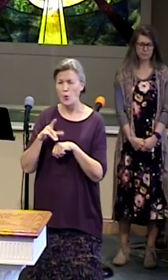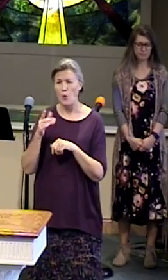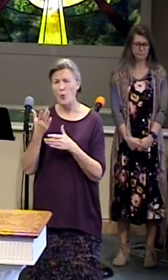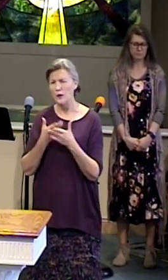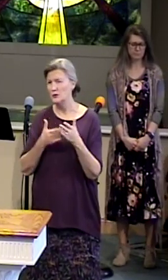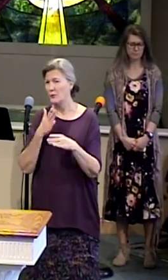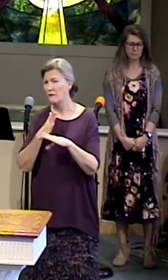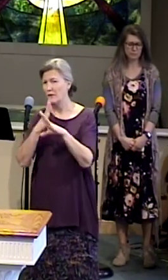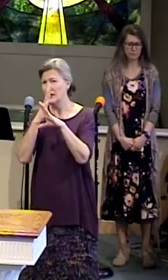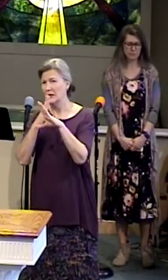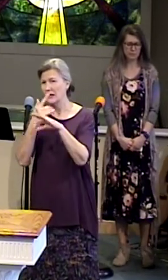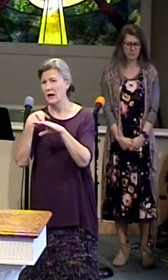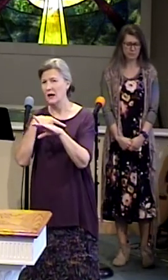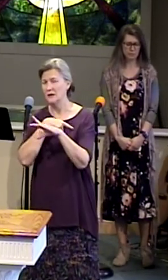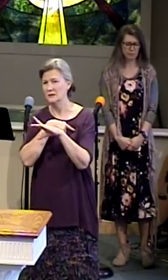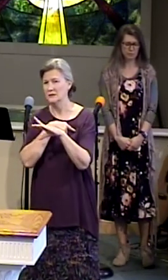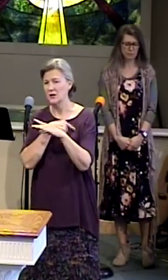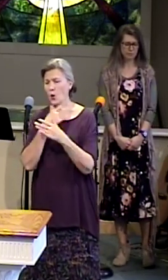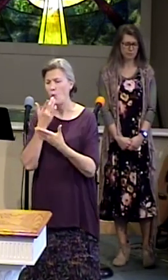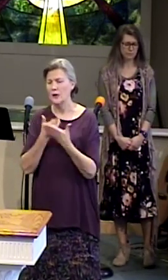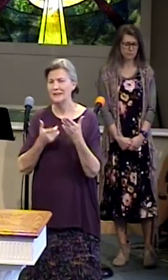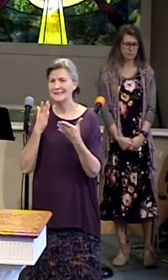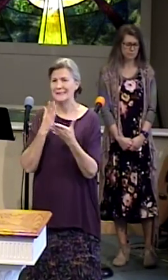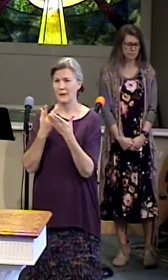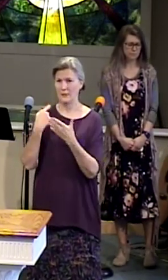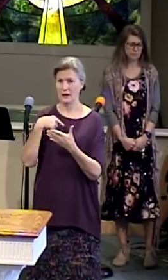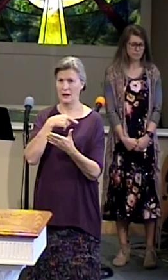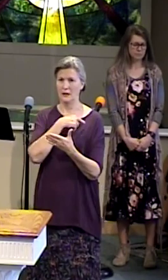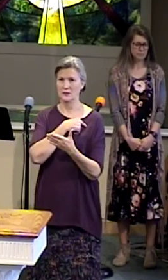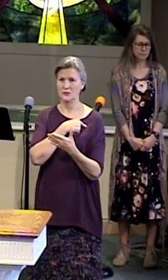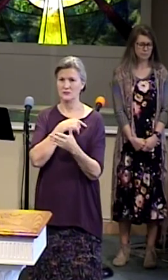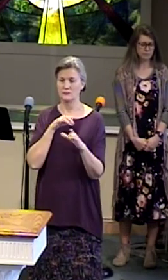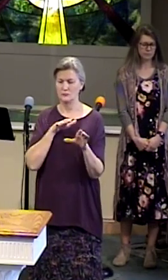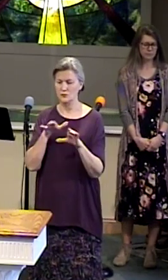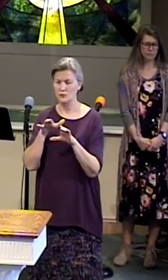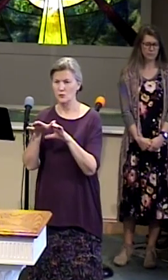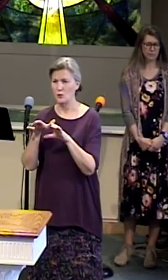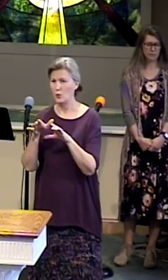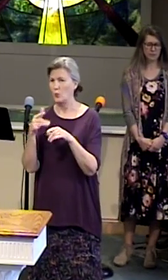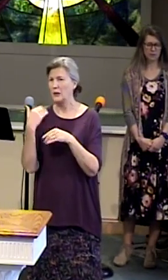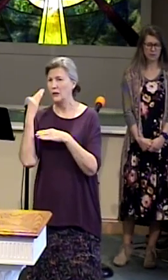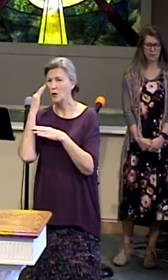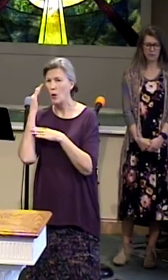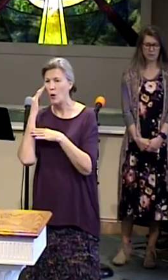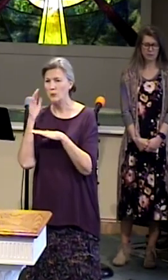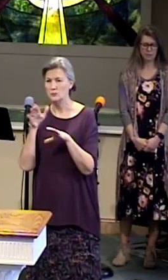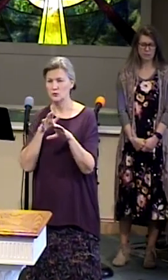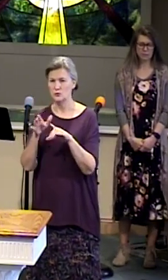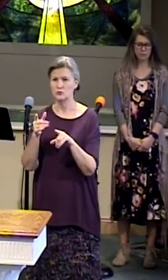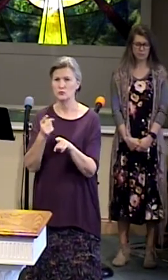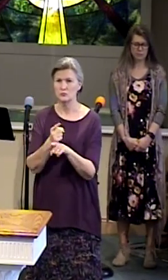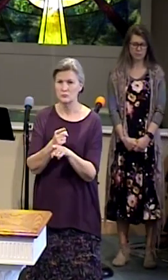us? What is stopping us from doing what we already know to do?